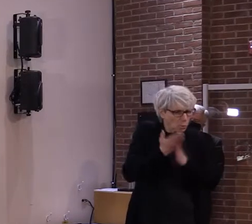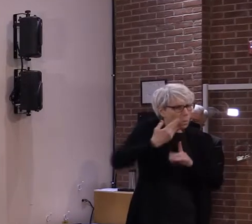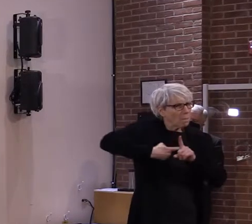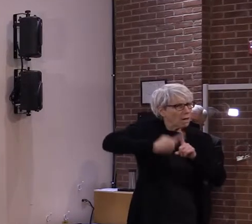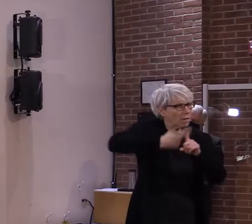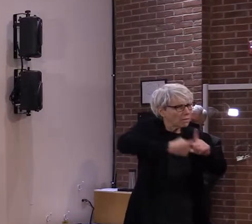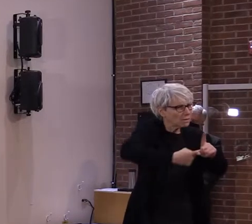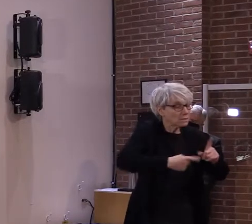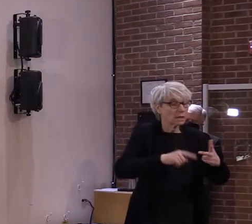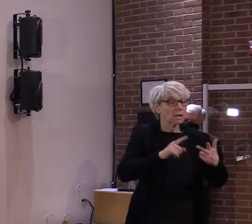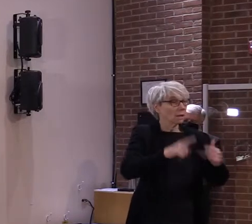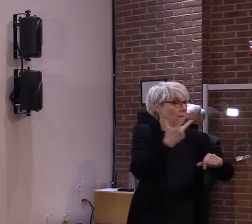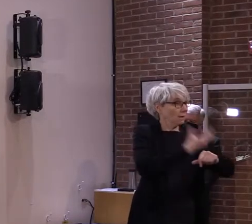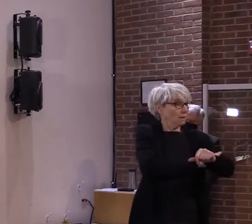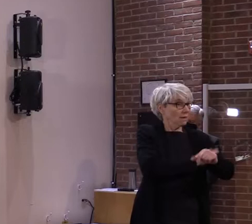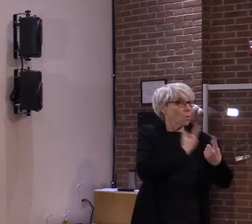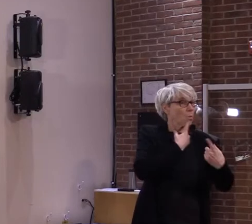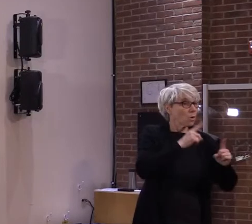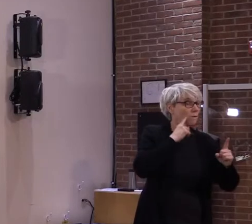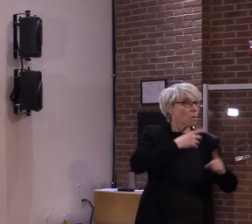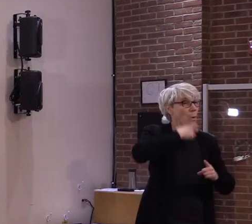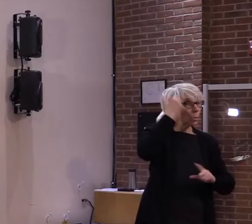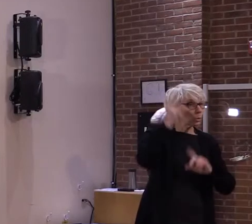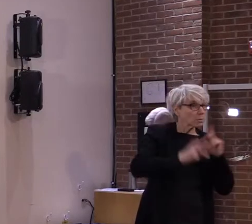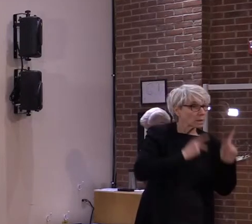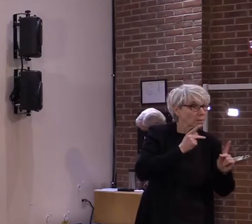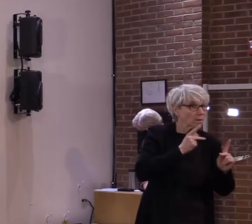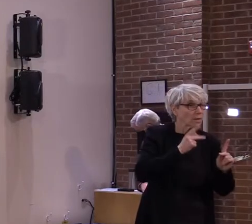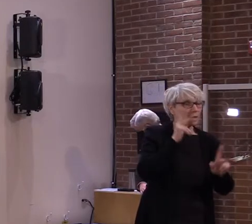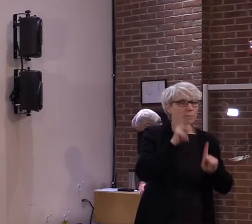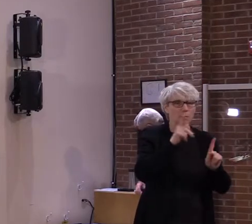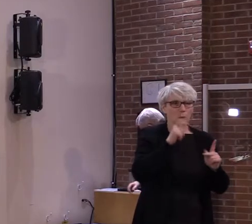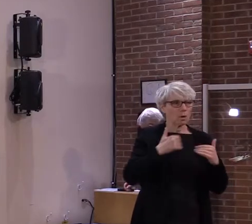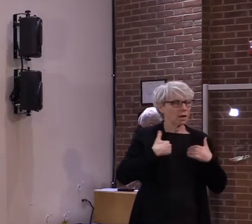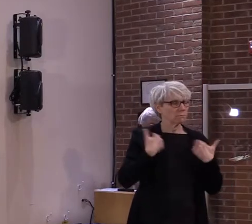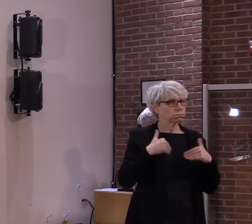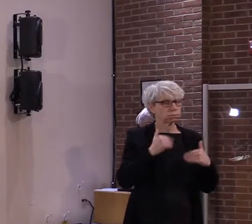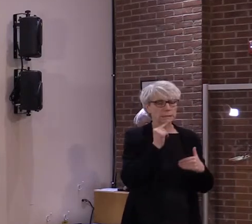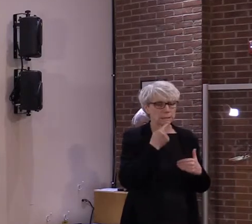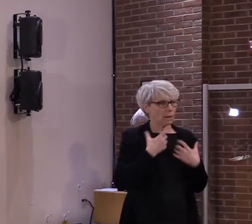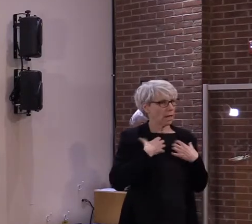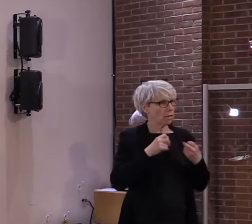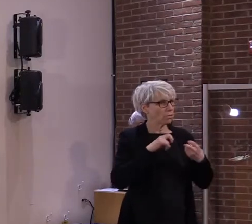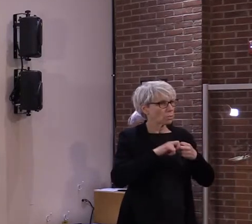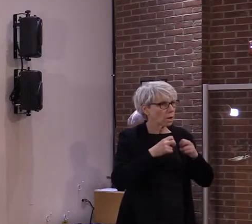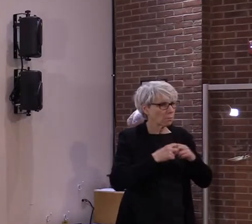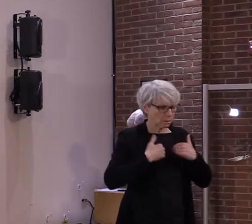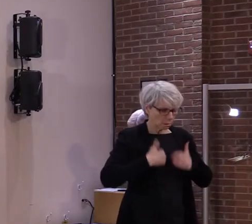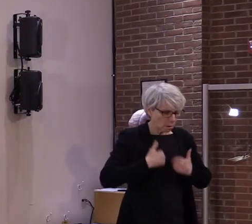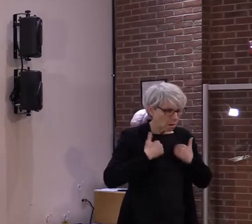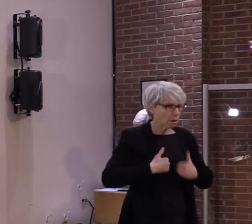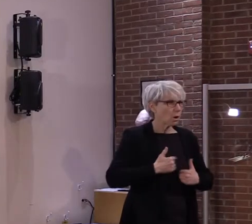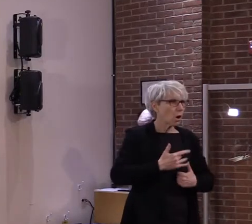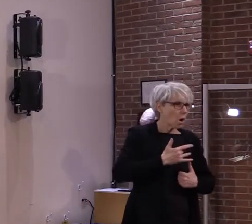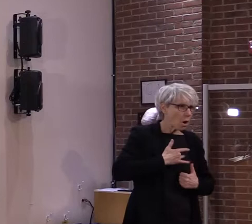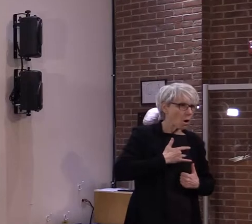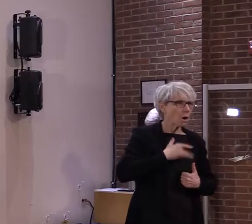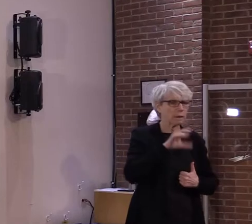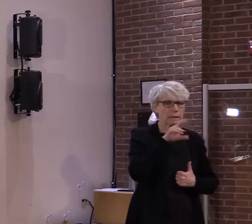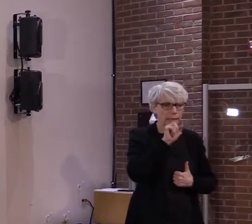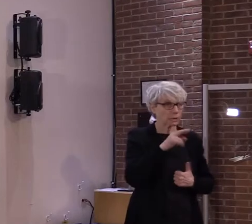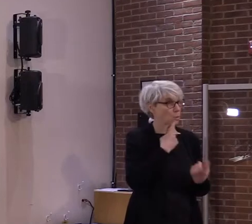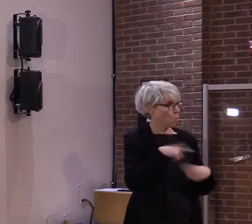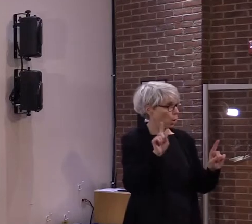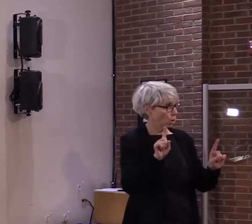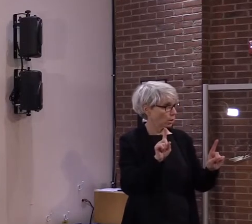in older people and those with high-risk conditions, quite admirably, I might add. Four,